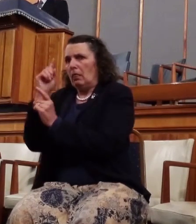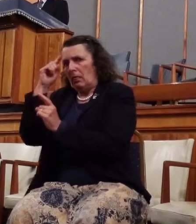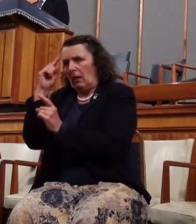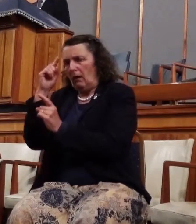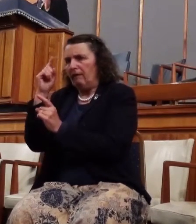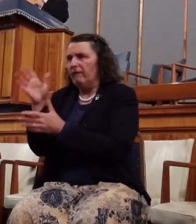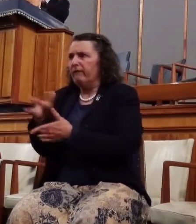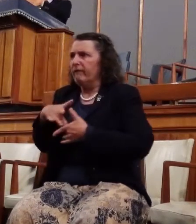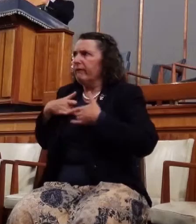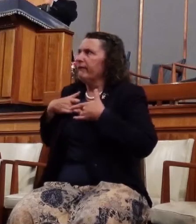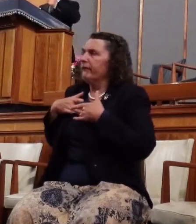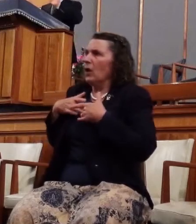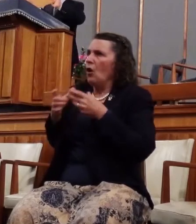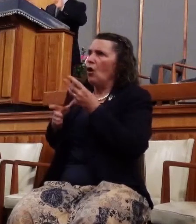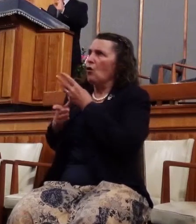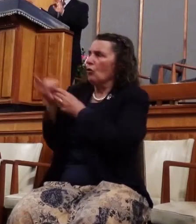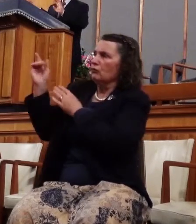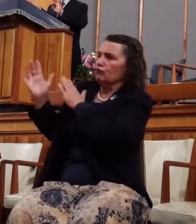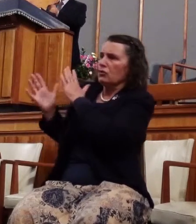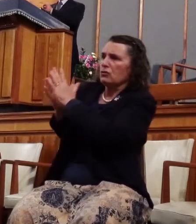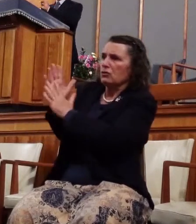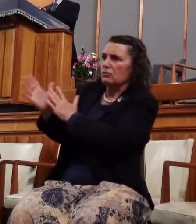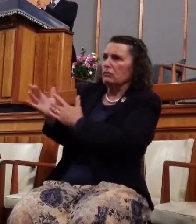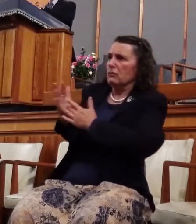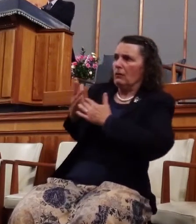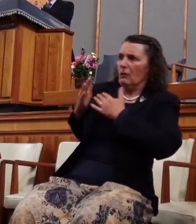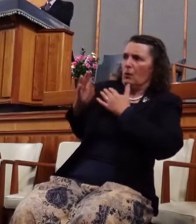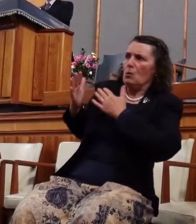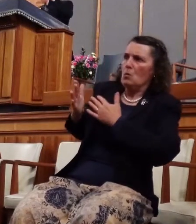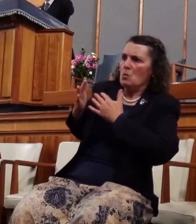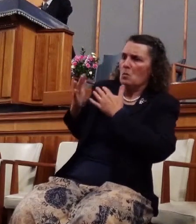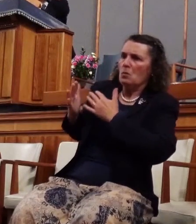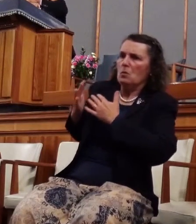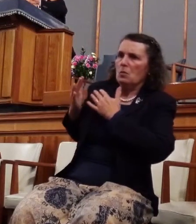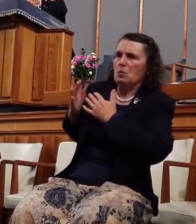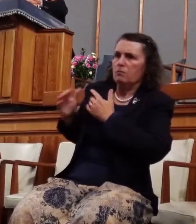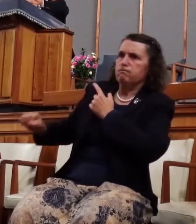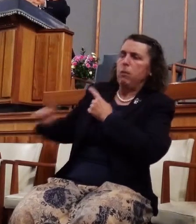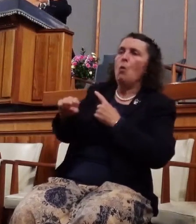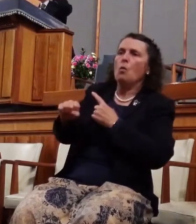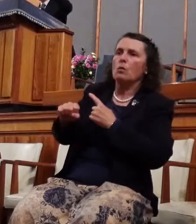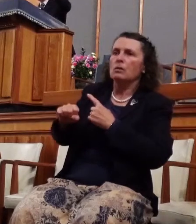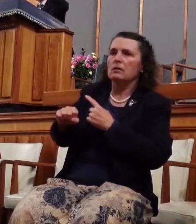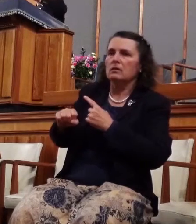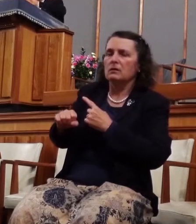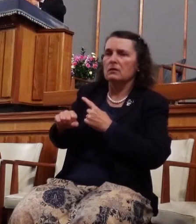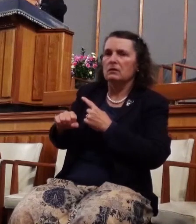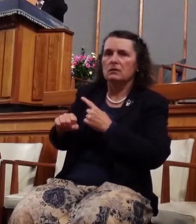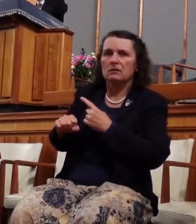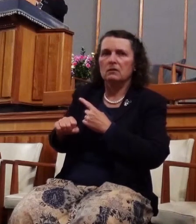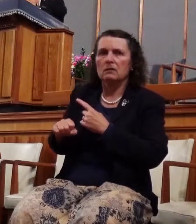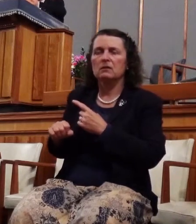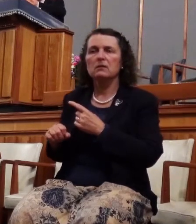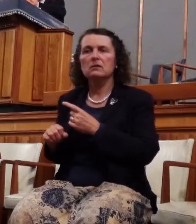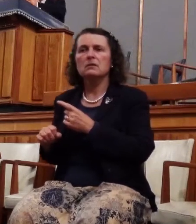presence of God. Please do not read anything else in what was happening in the effects. The outcome of